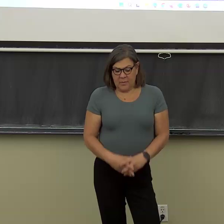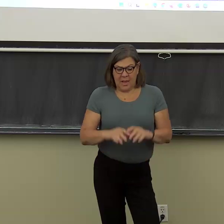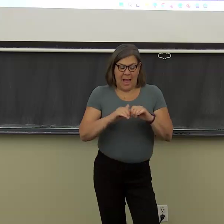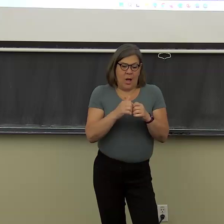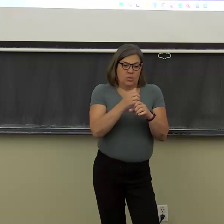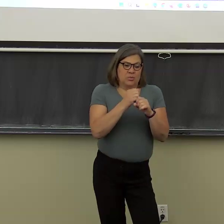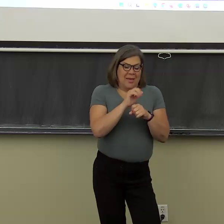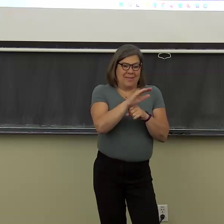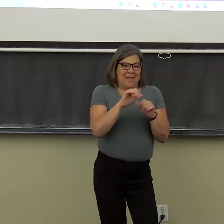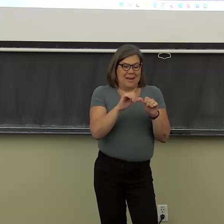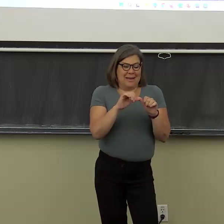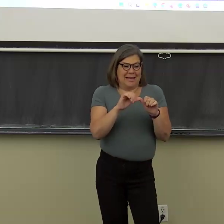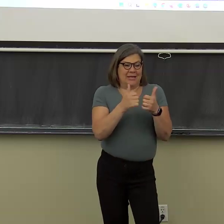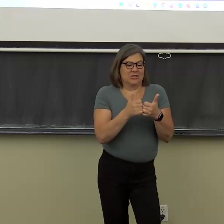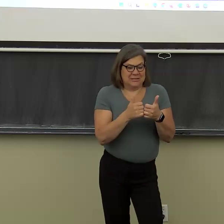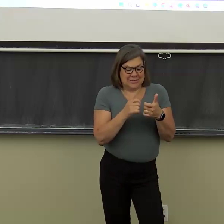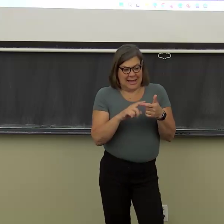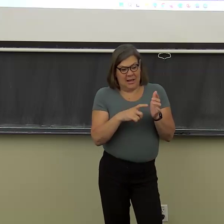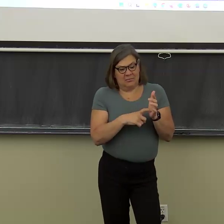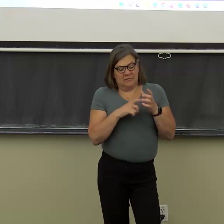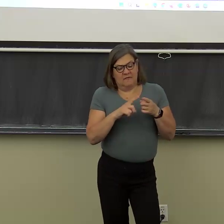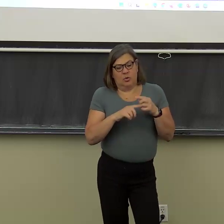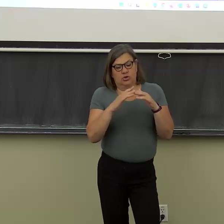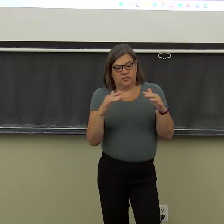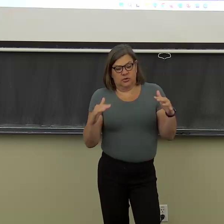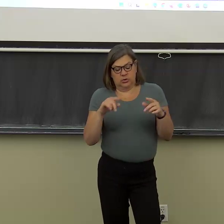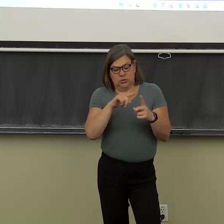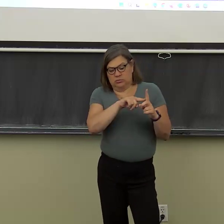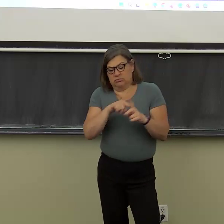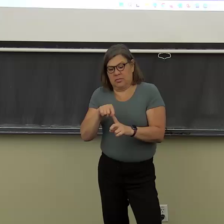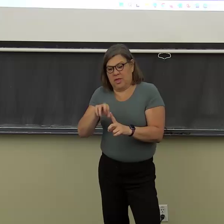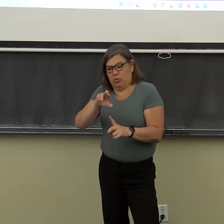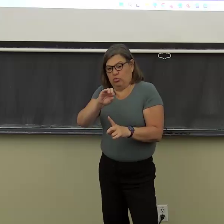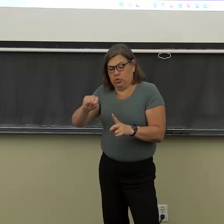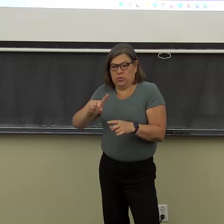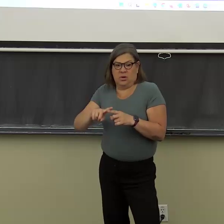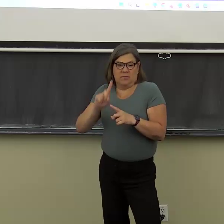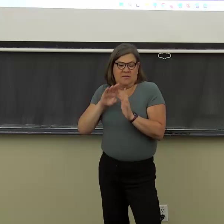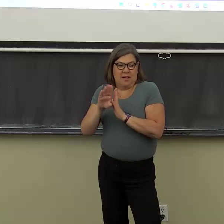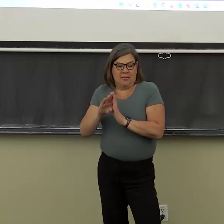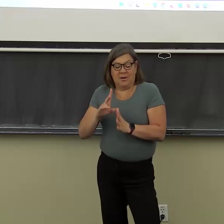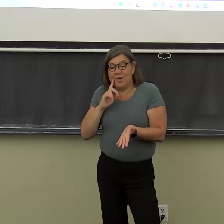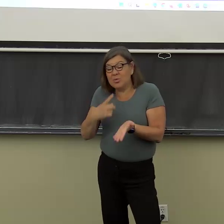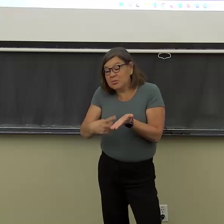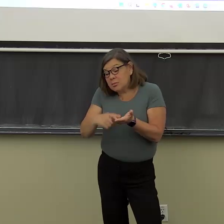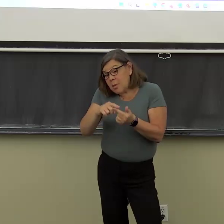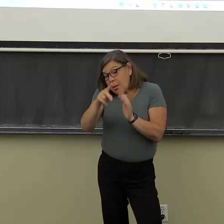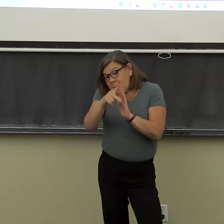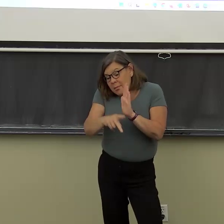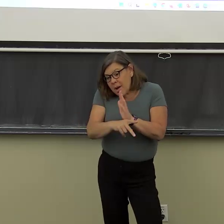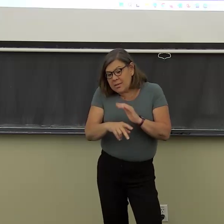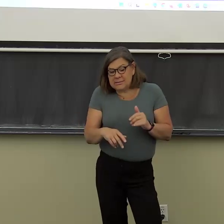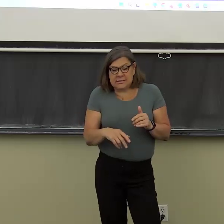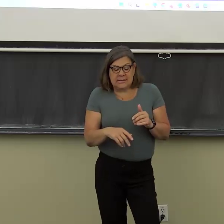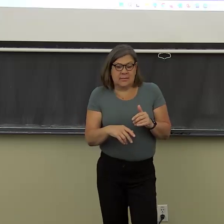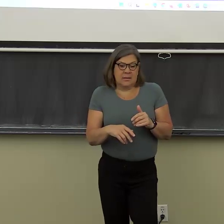for diversification to the root of the AI development? And I think like there we are speaking about policy. I'm not sure if people in the